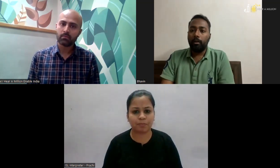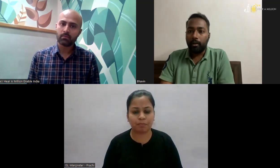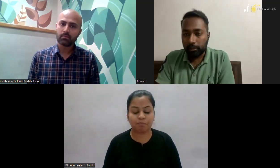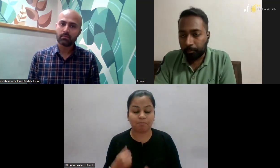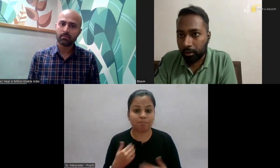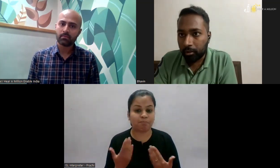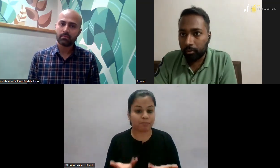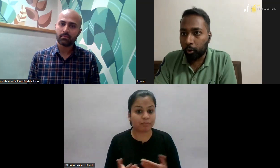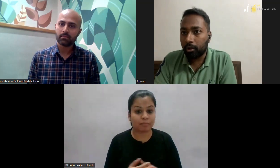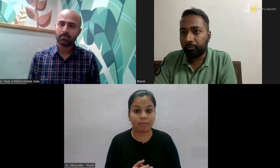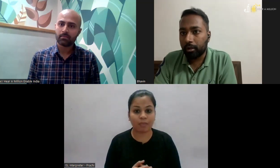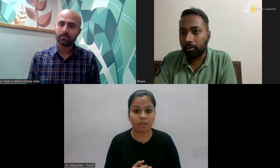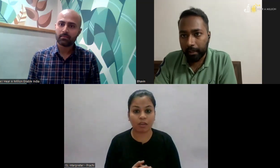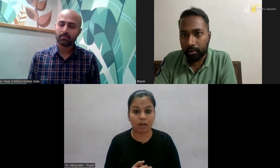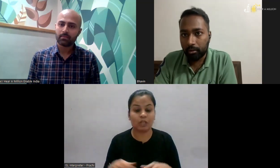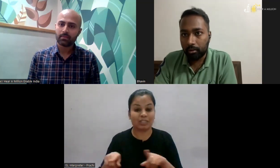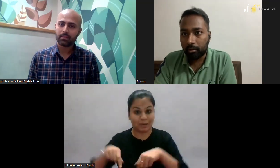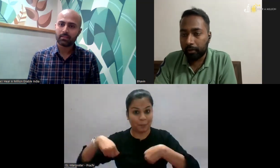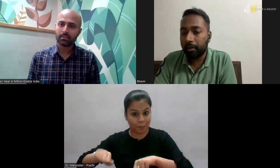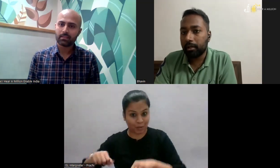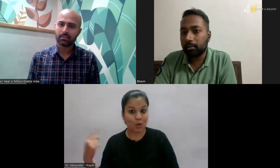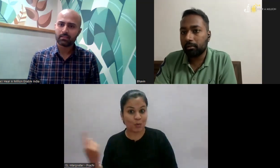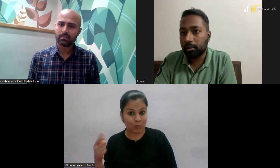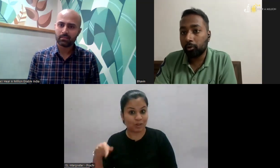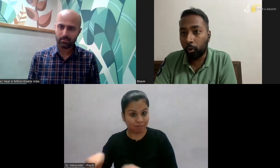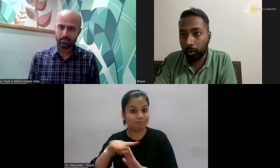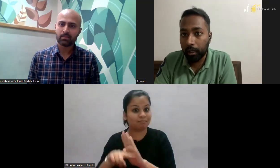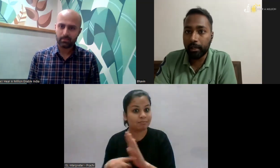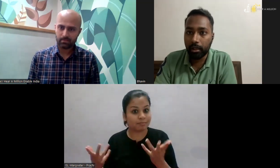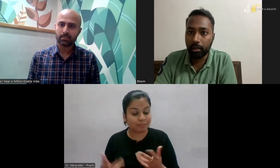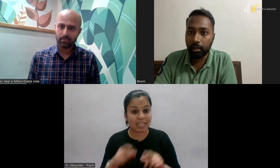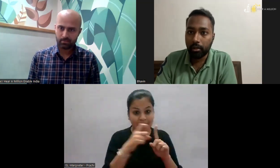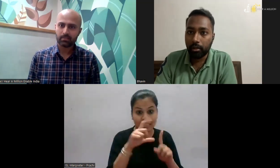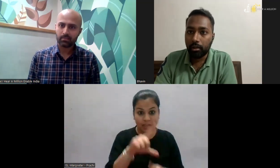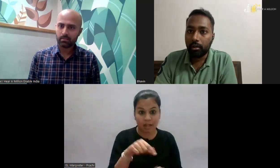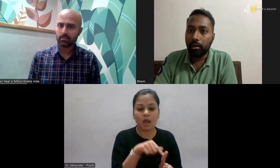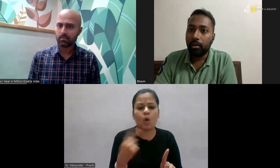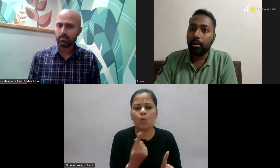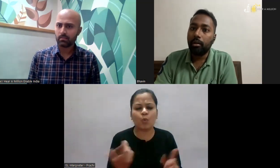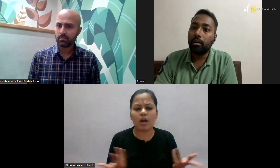So, as per Motor Vehicle Act, driving license is only